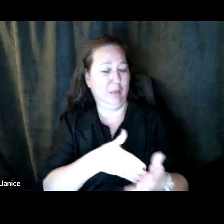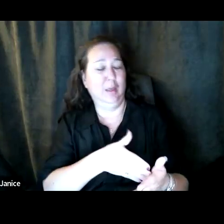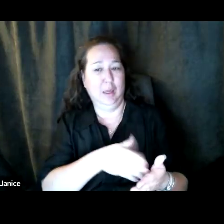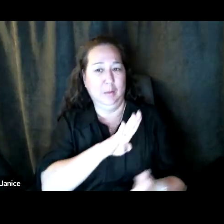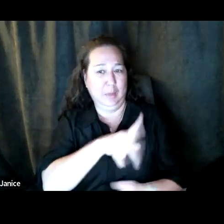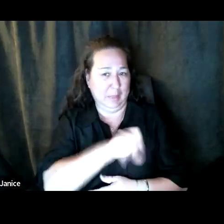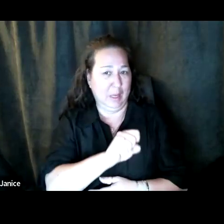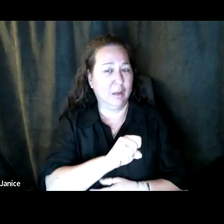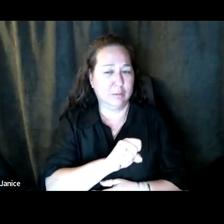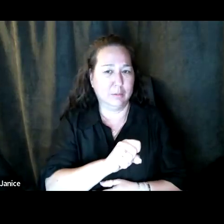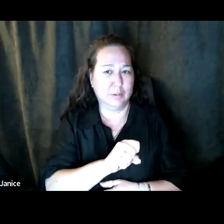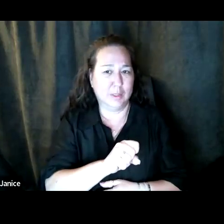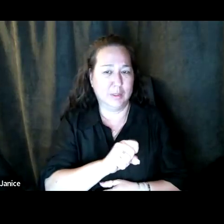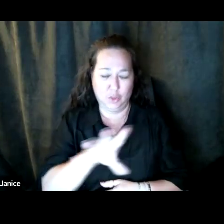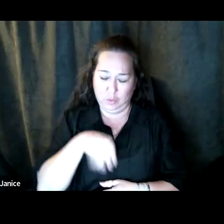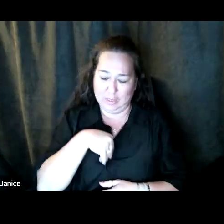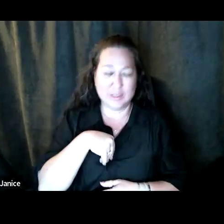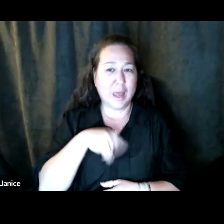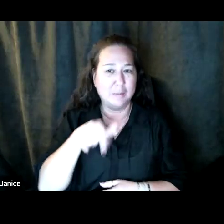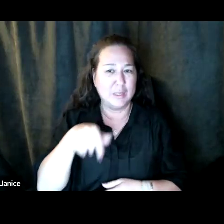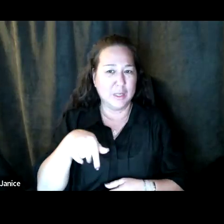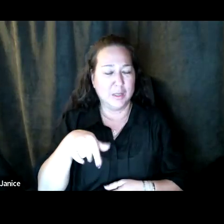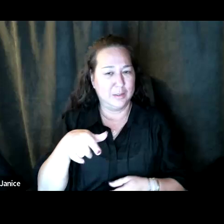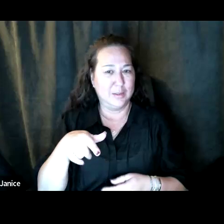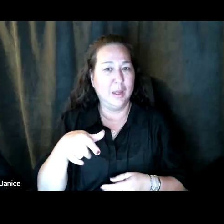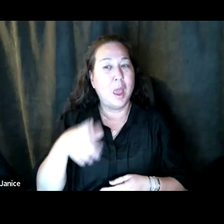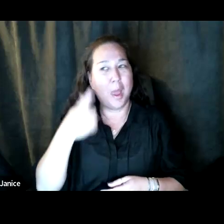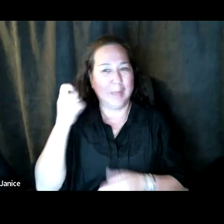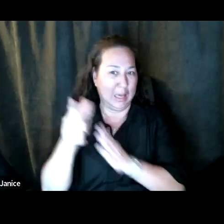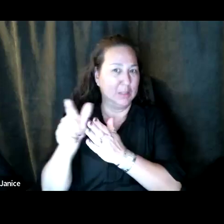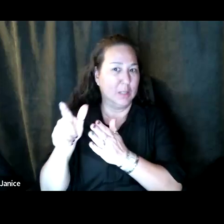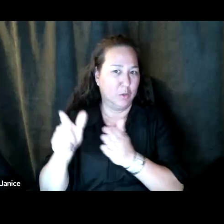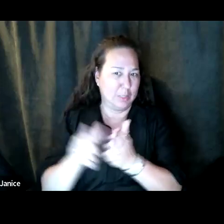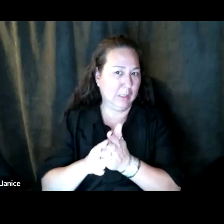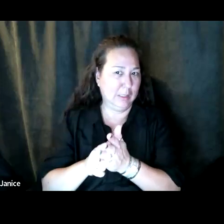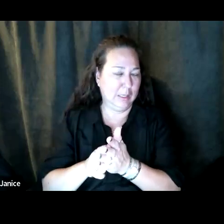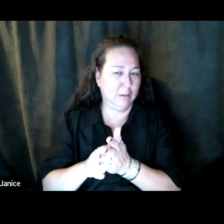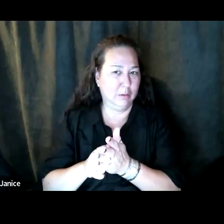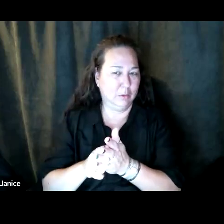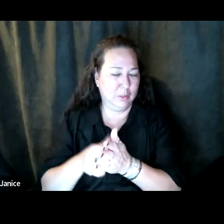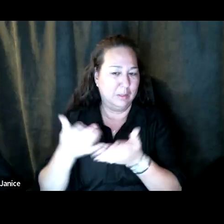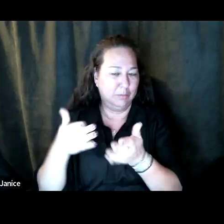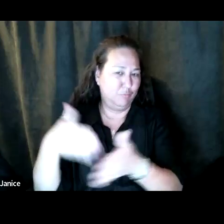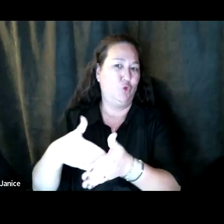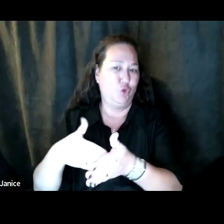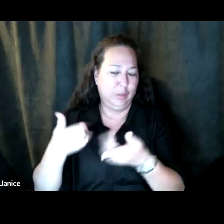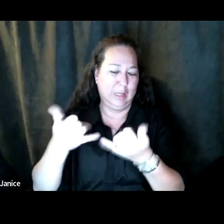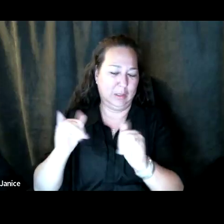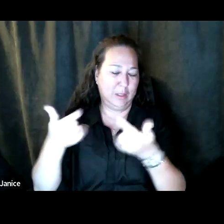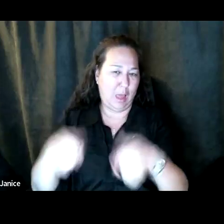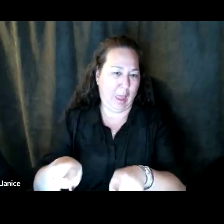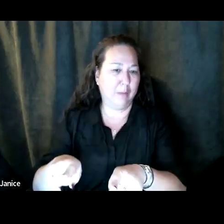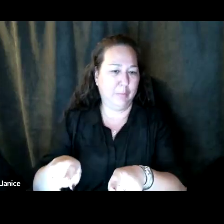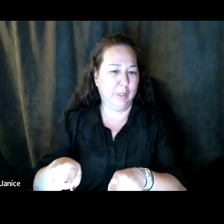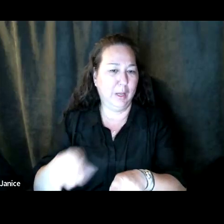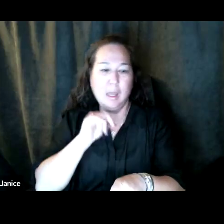proposal because there is an outstanding legal case which would be in court in March of next year. This is not the right plan for the public